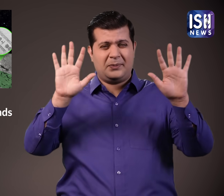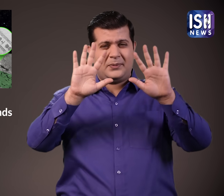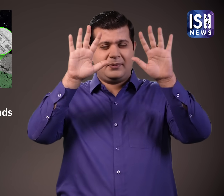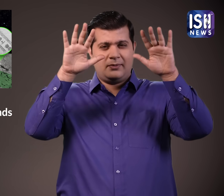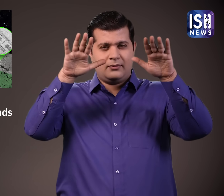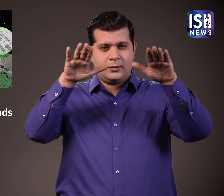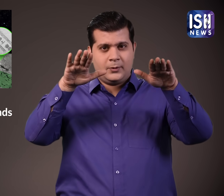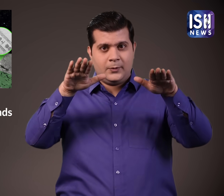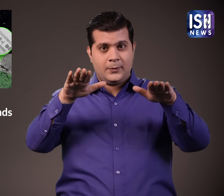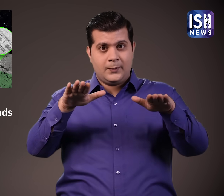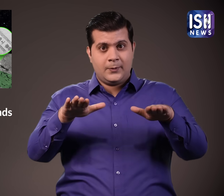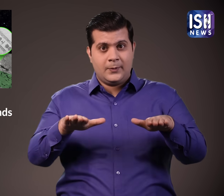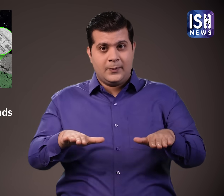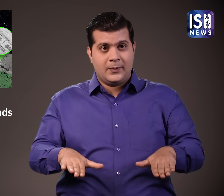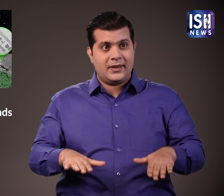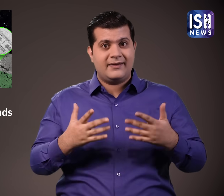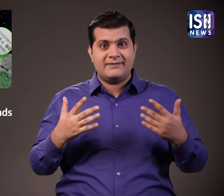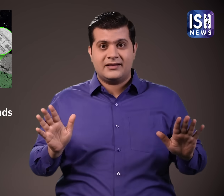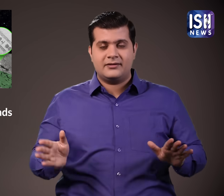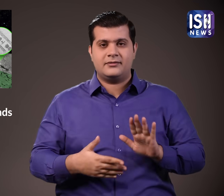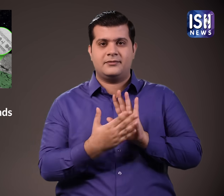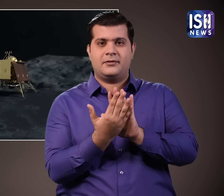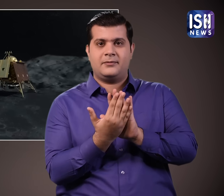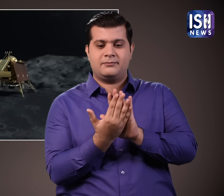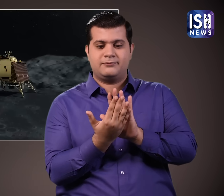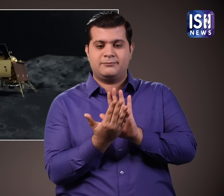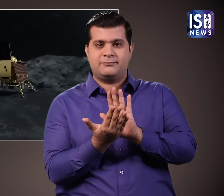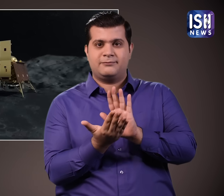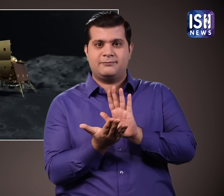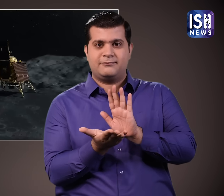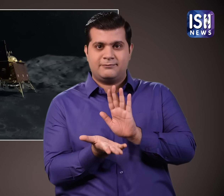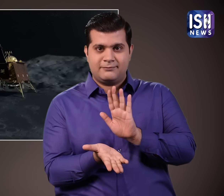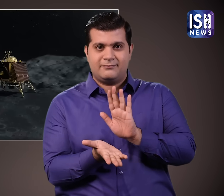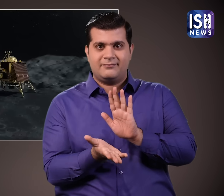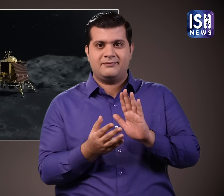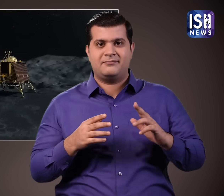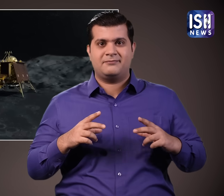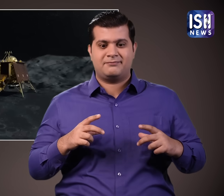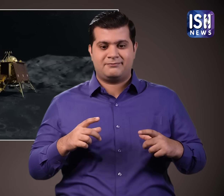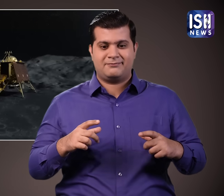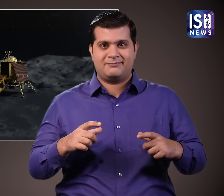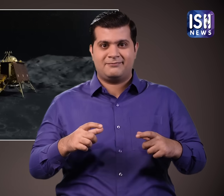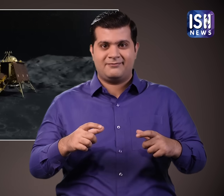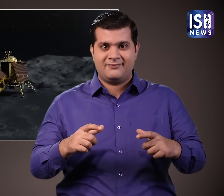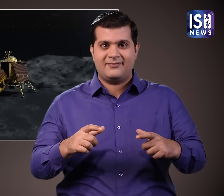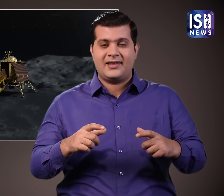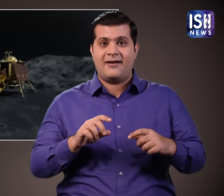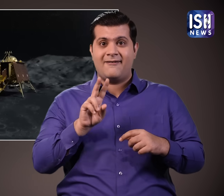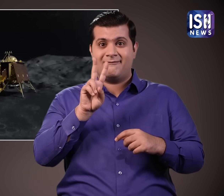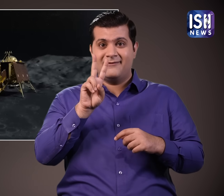Once the dust settled down, the process of rover Pragyaan rolling out of the lander started. People